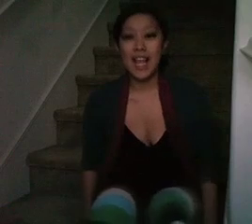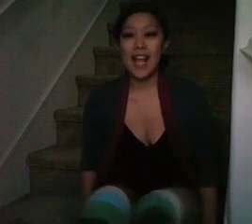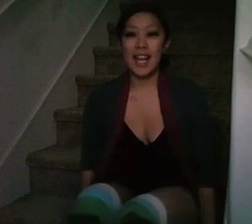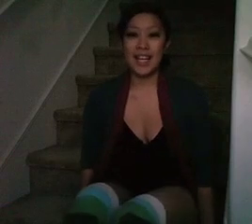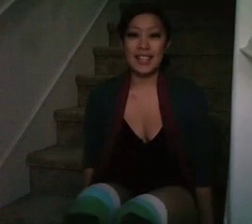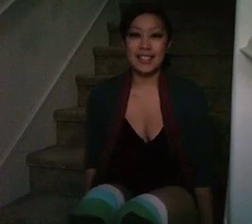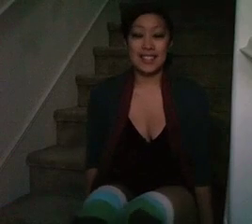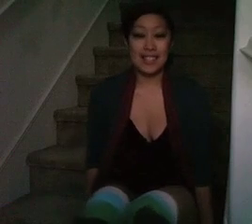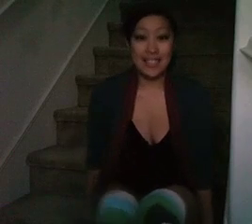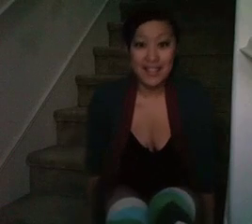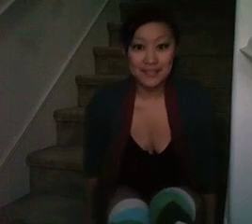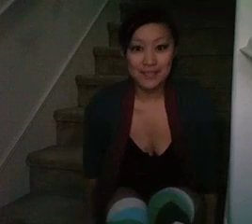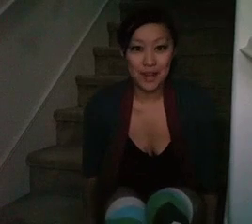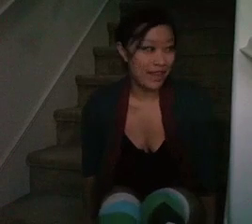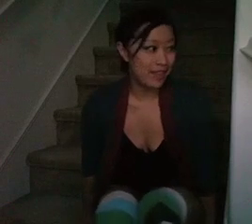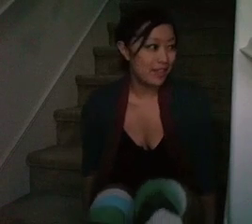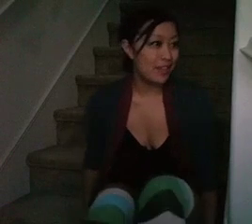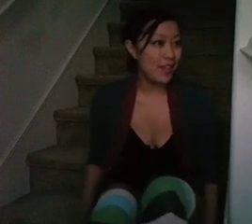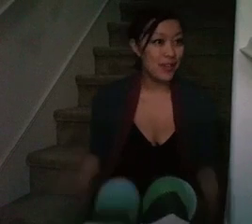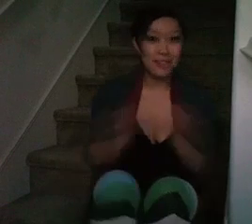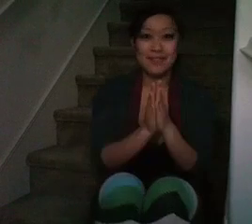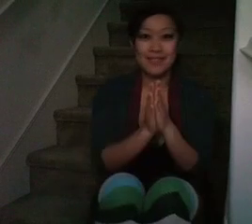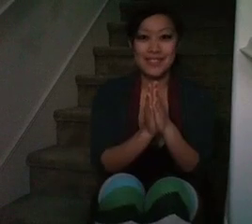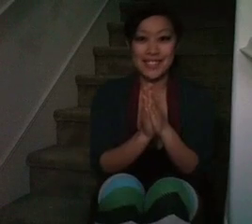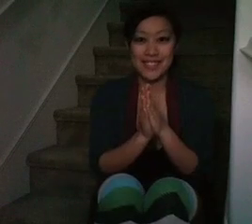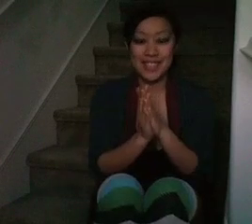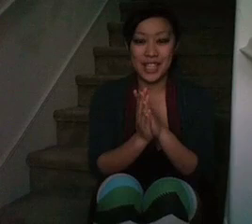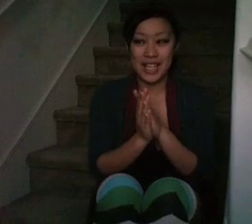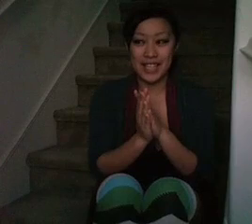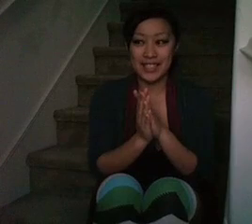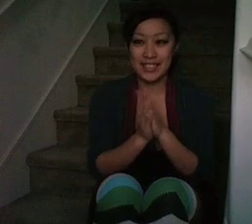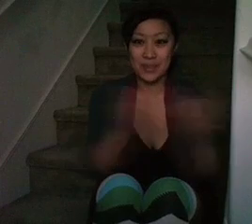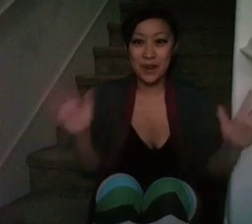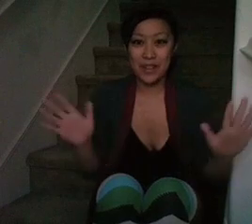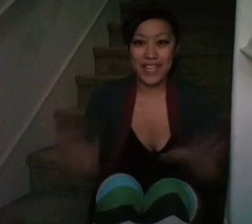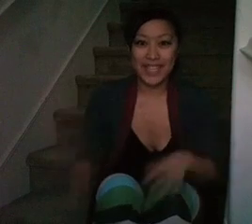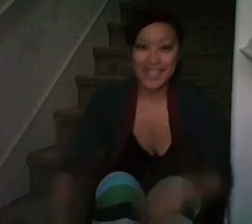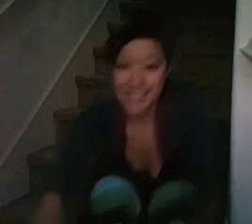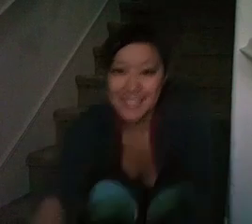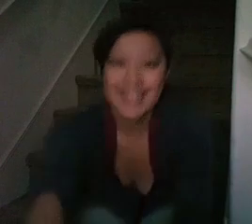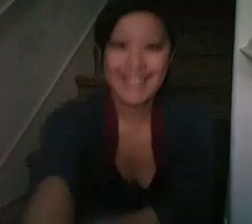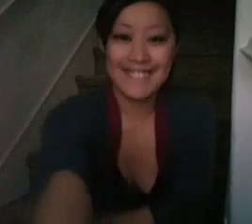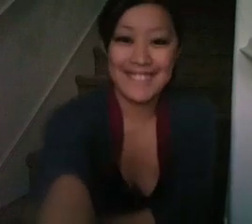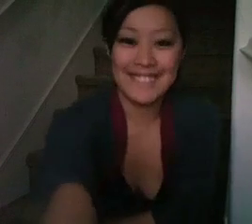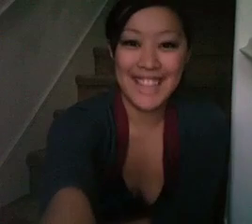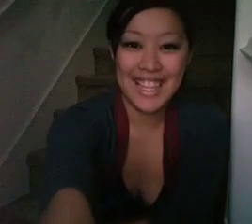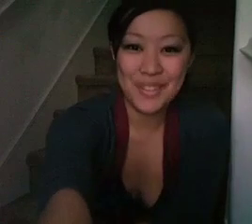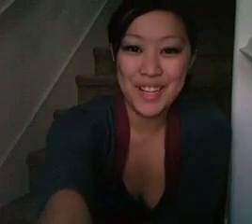and, yeah, okay, well, see you guys tomorrow, I guess, thanks for watching.